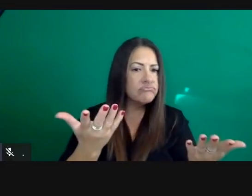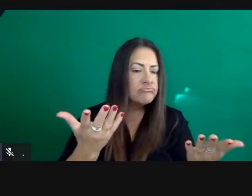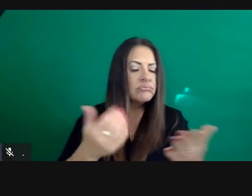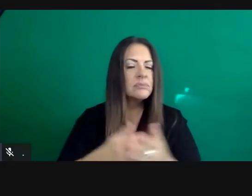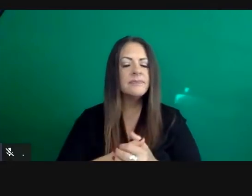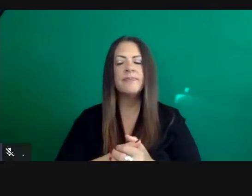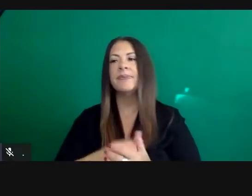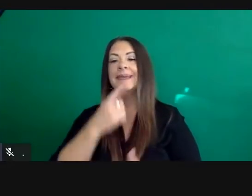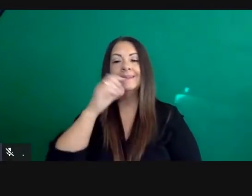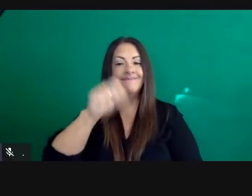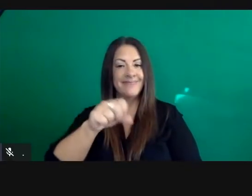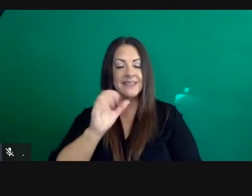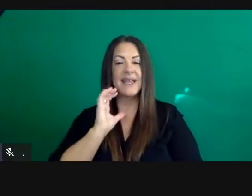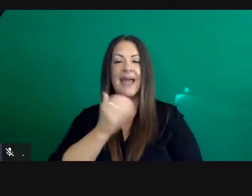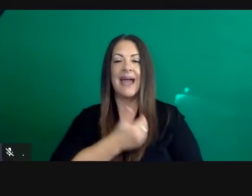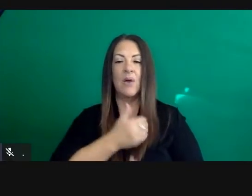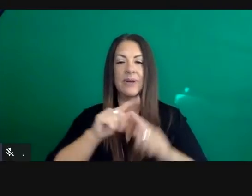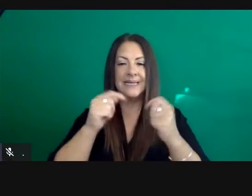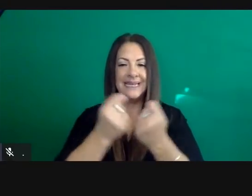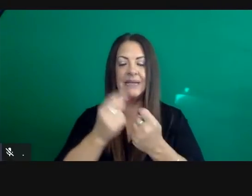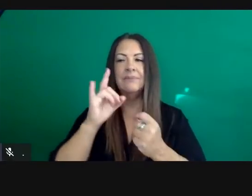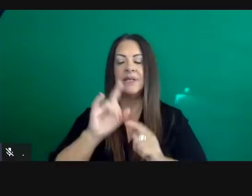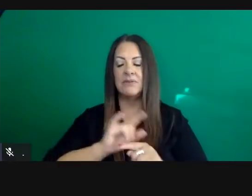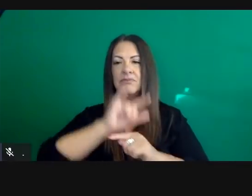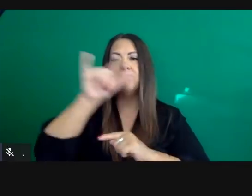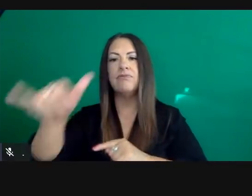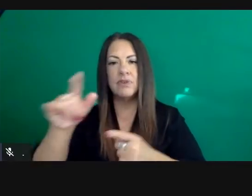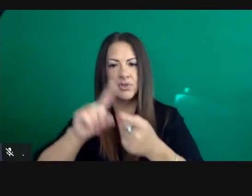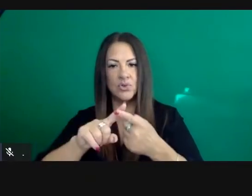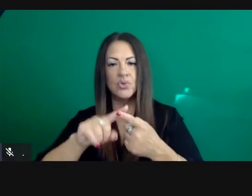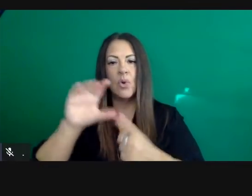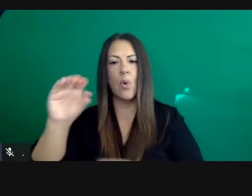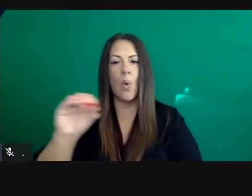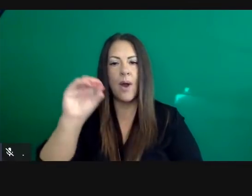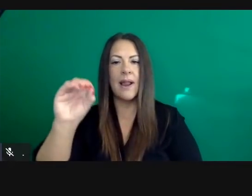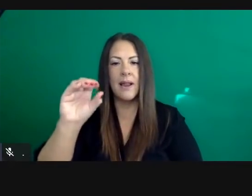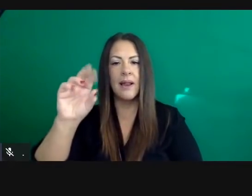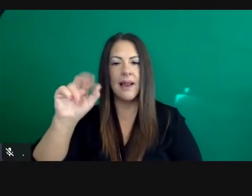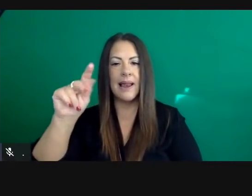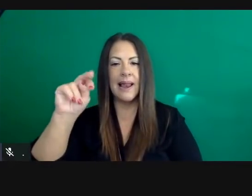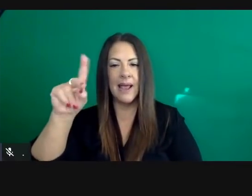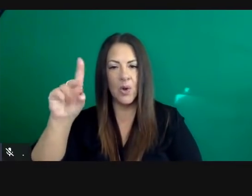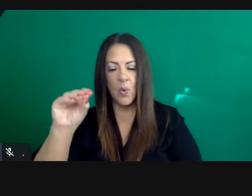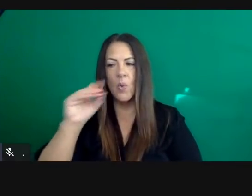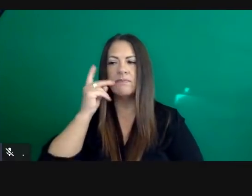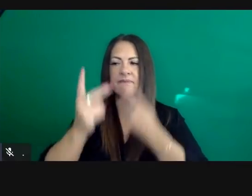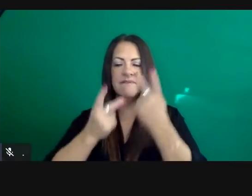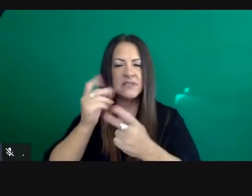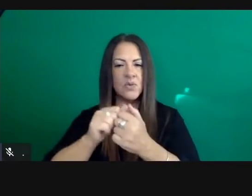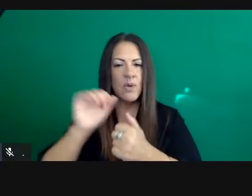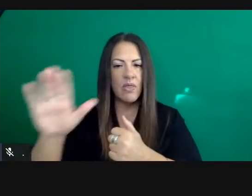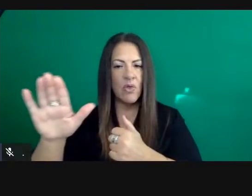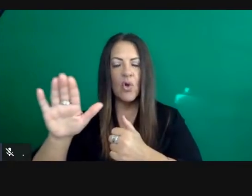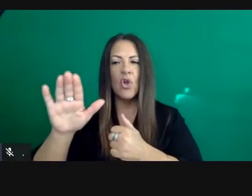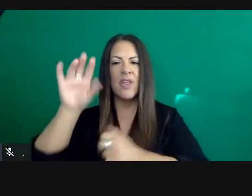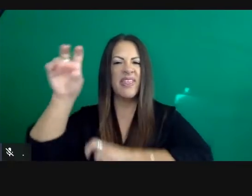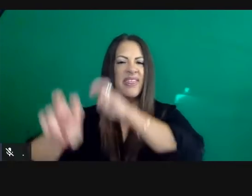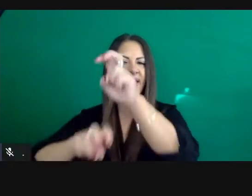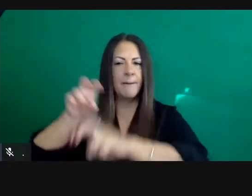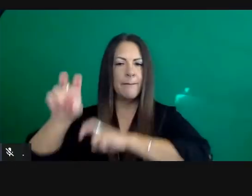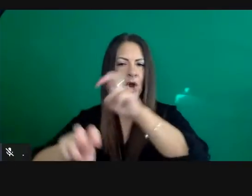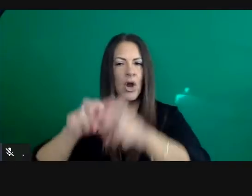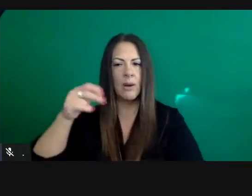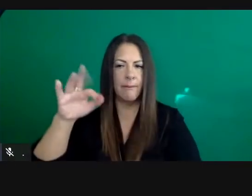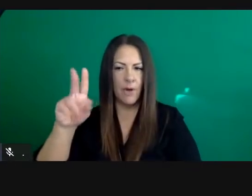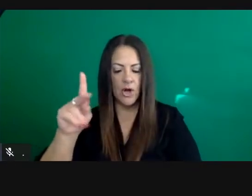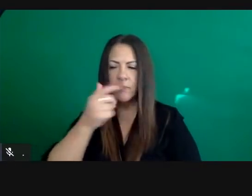team visited Florida theme parks, you can imagine, likely in Orlando, and I haven't gotten the report back on what